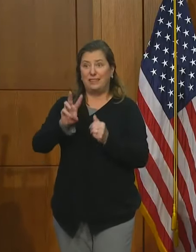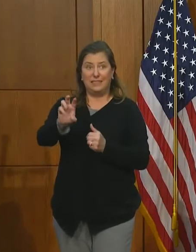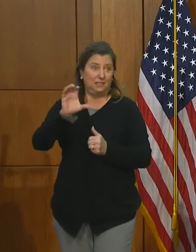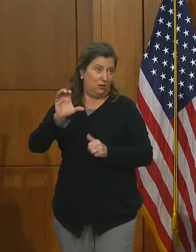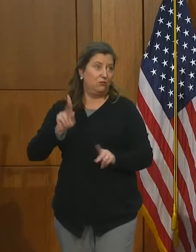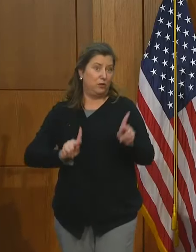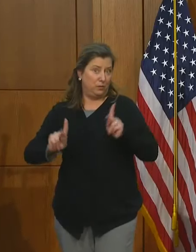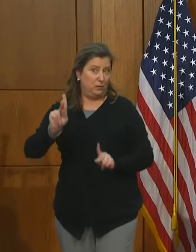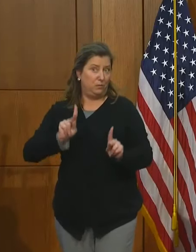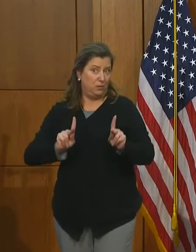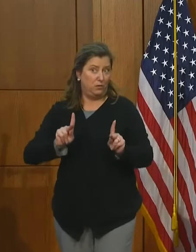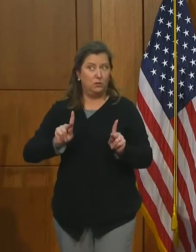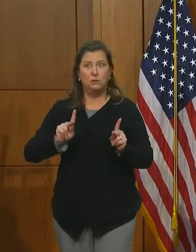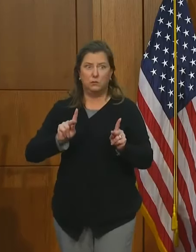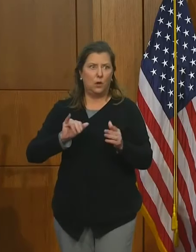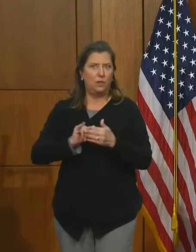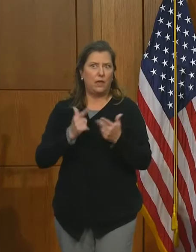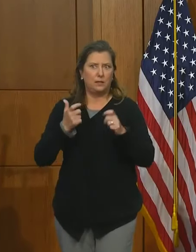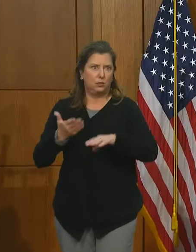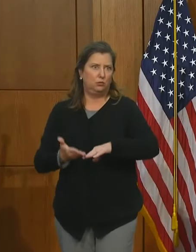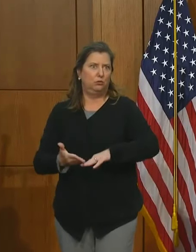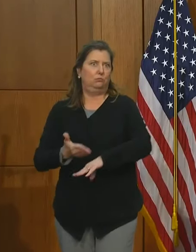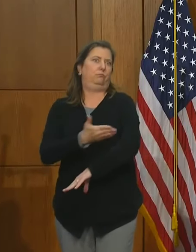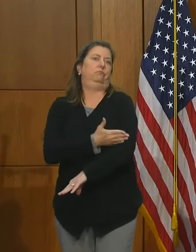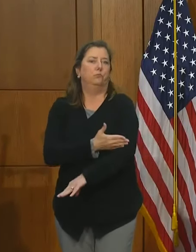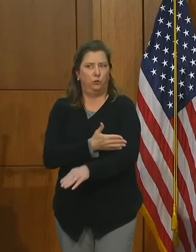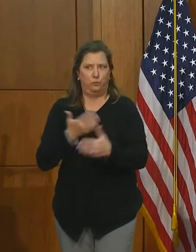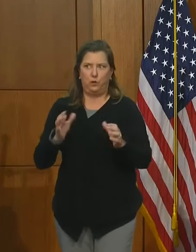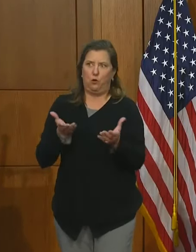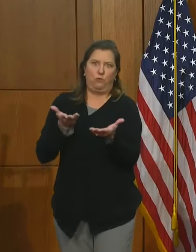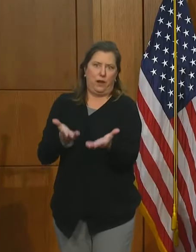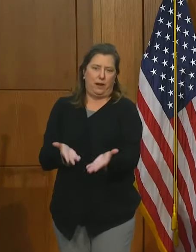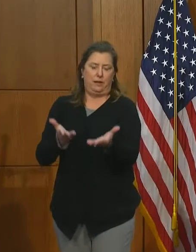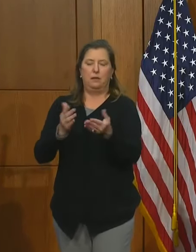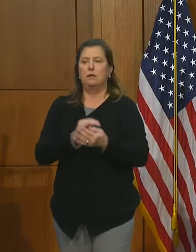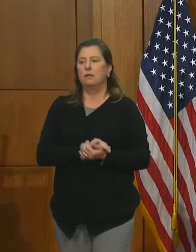600. So that's a significant improvement already,